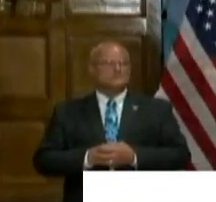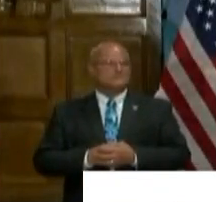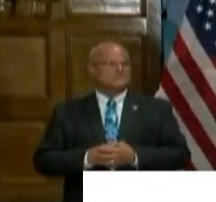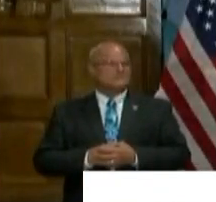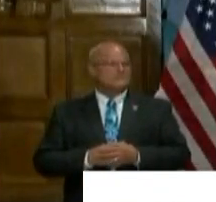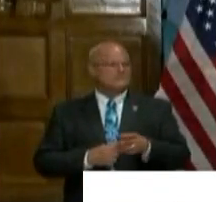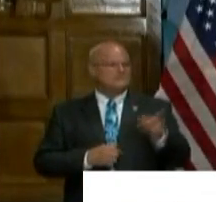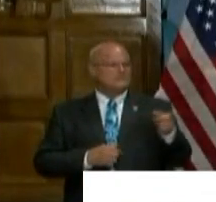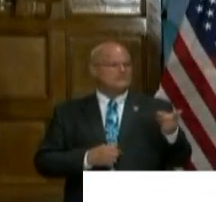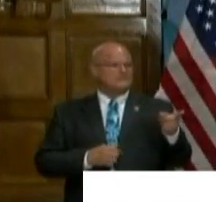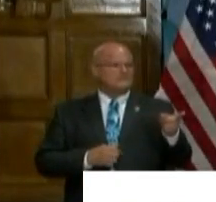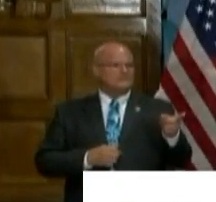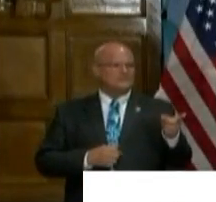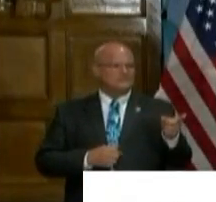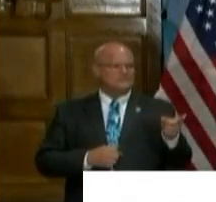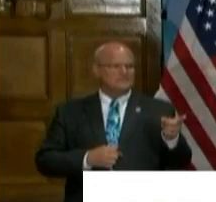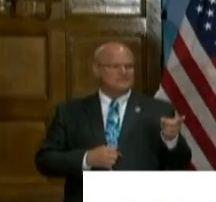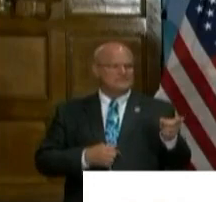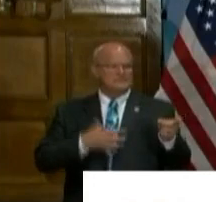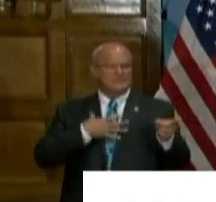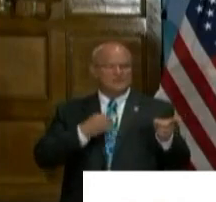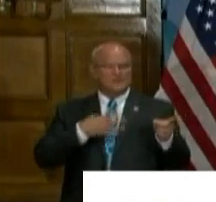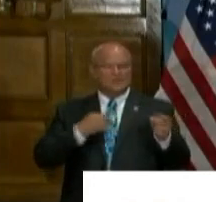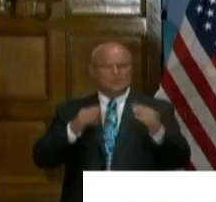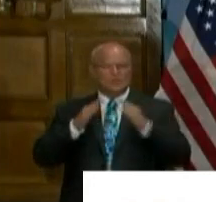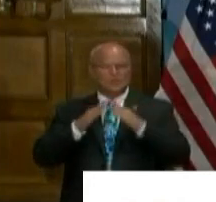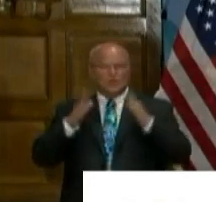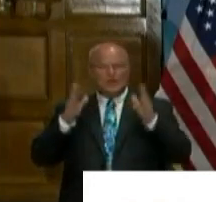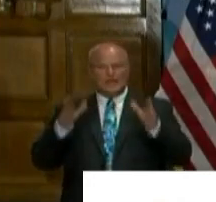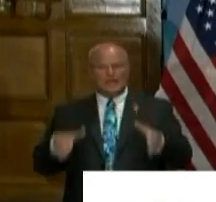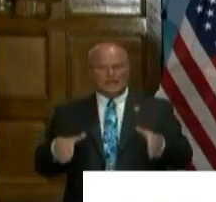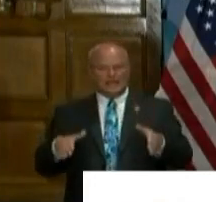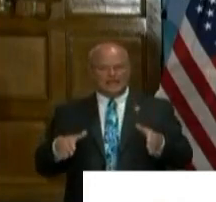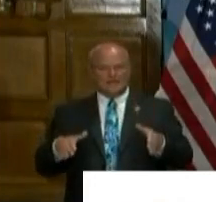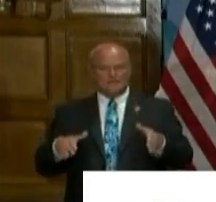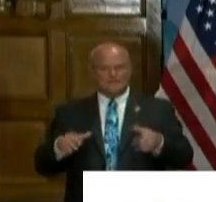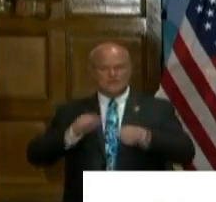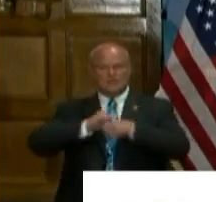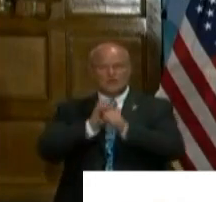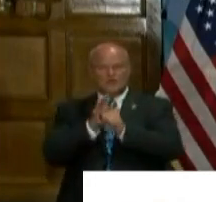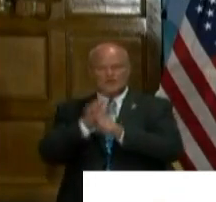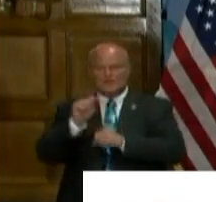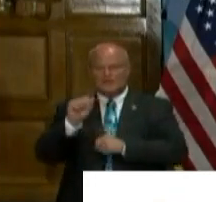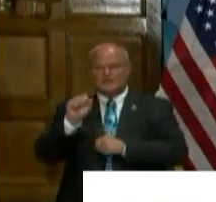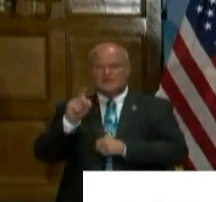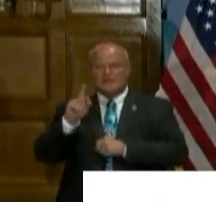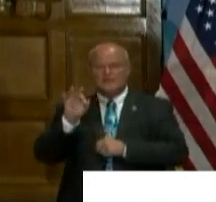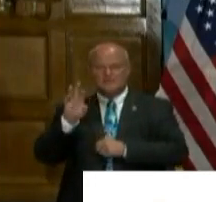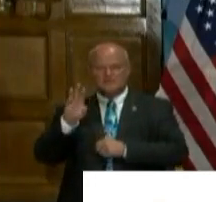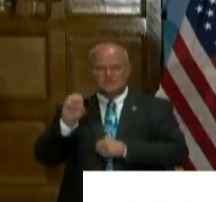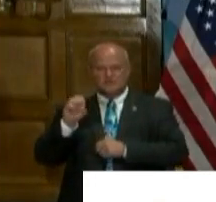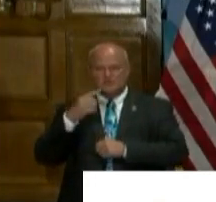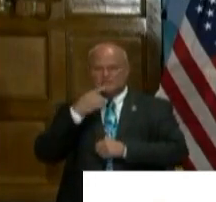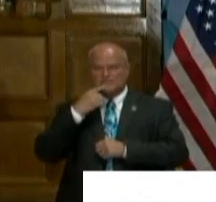The White House Coronavirus Task Force has a report that lists